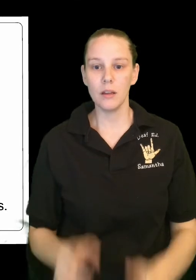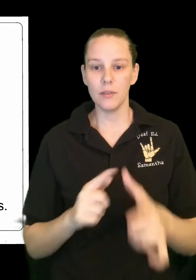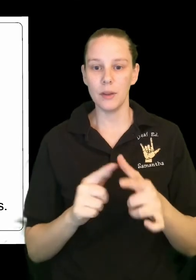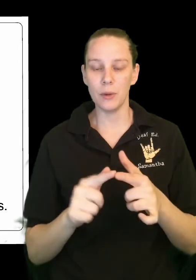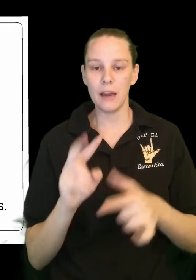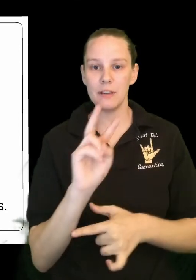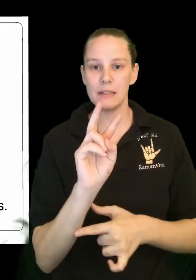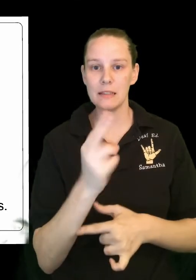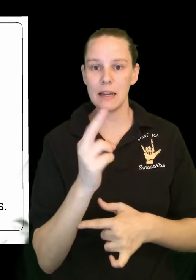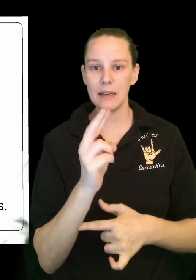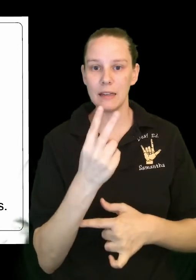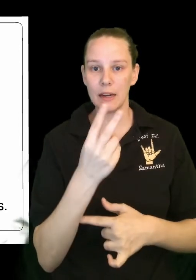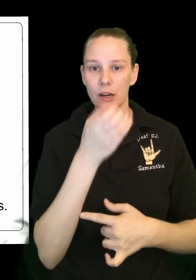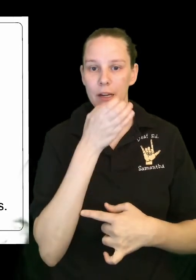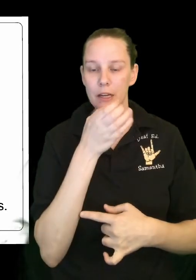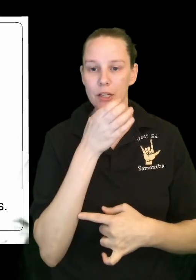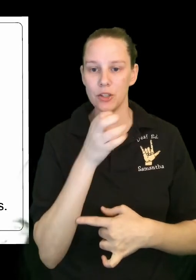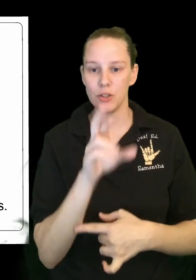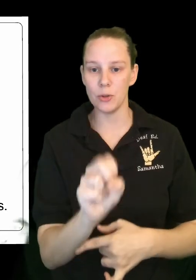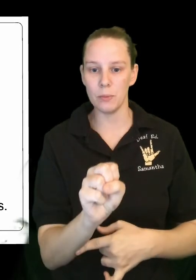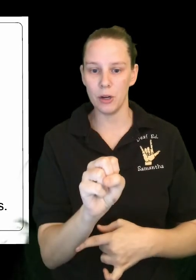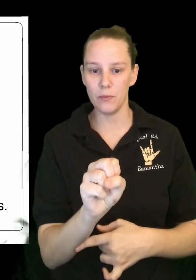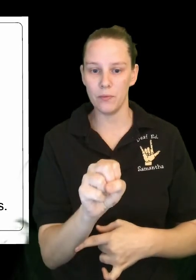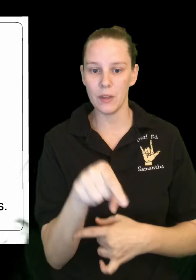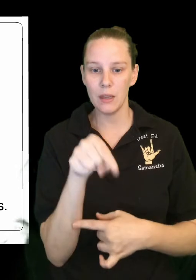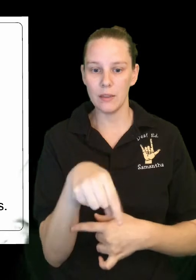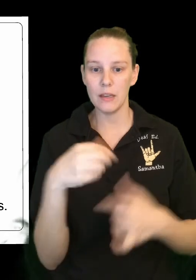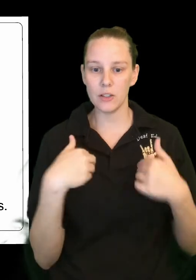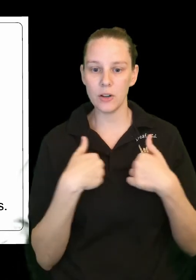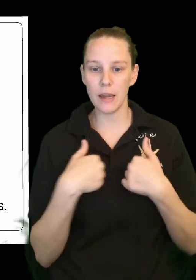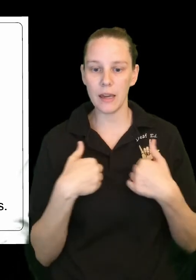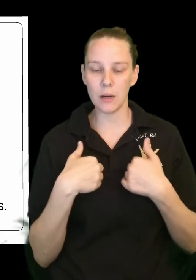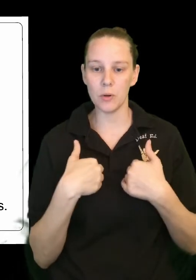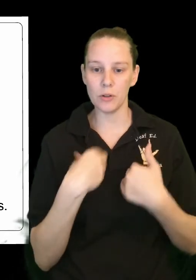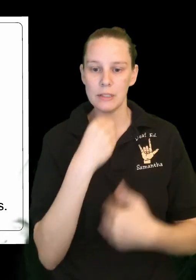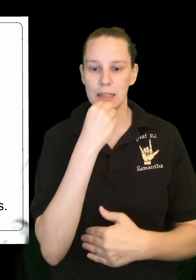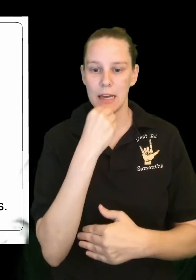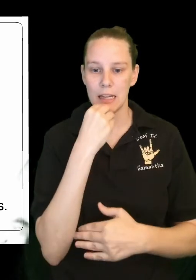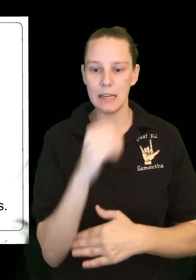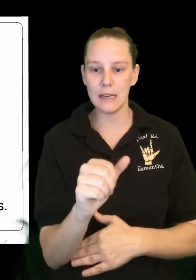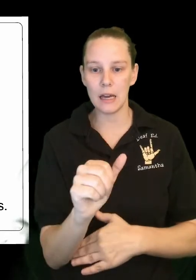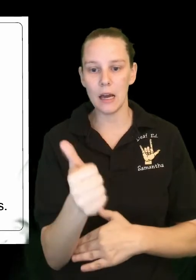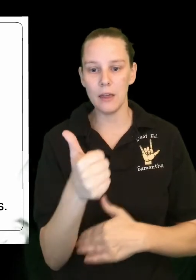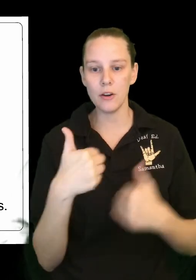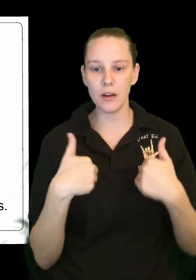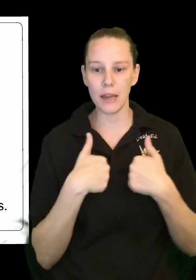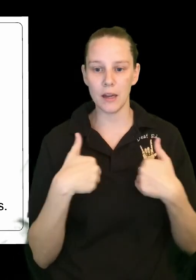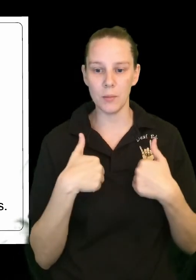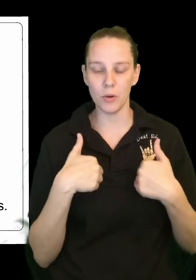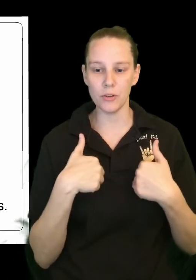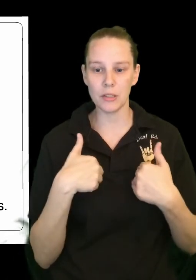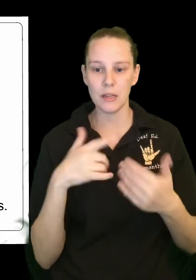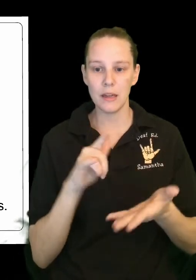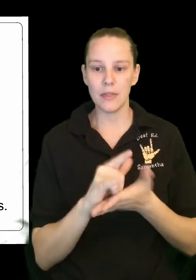Then we have a secondary consumer. These are animals that eat other animals that